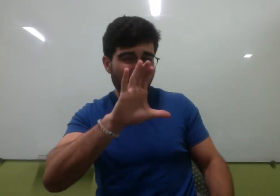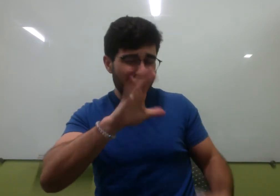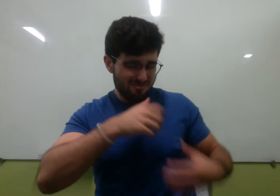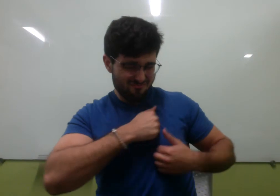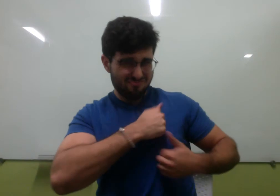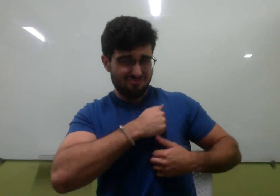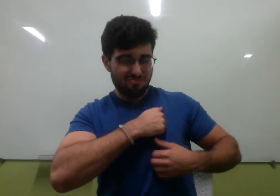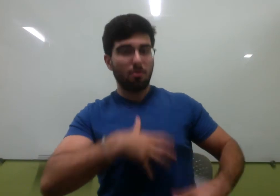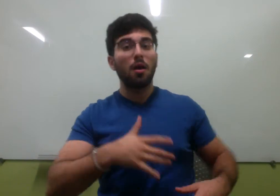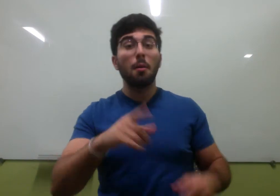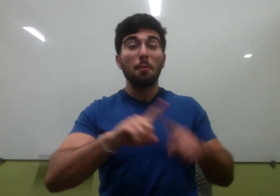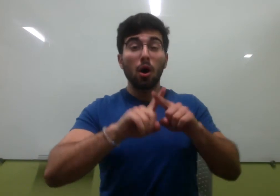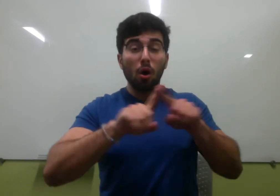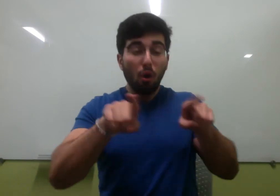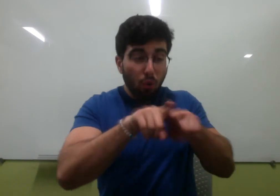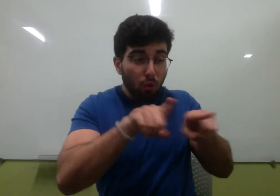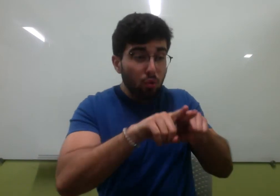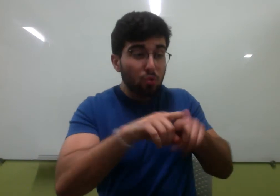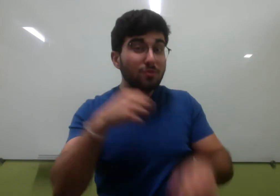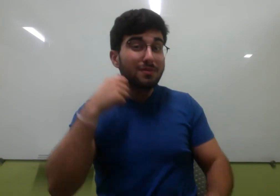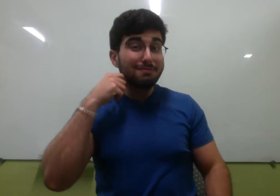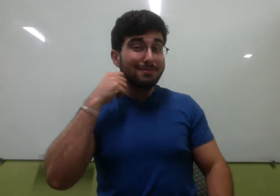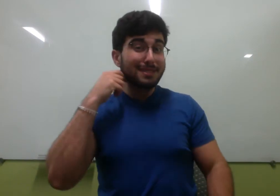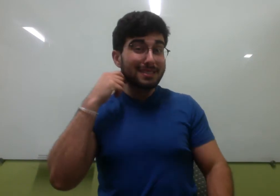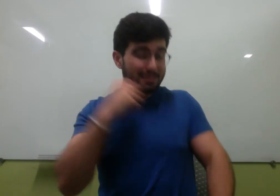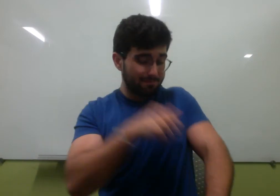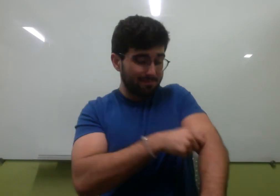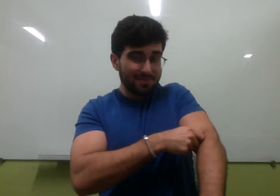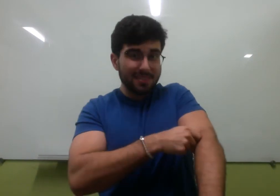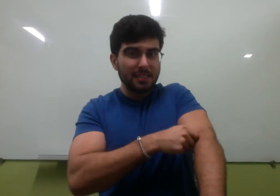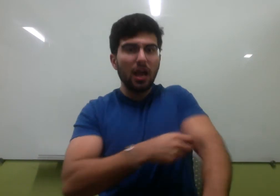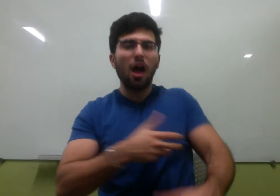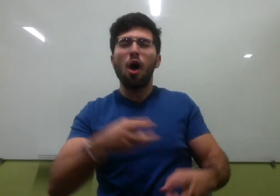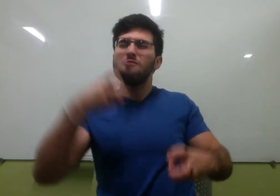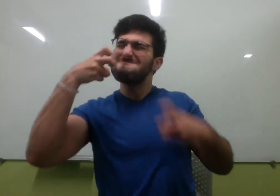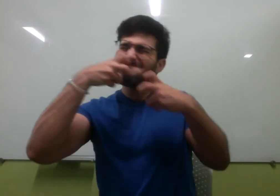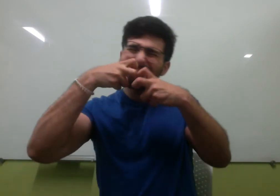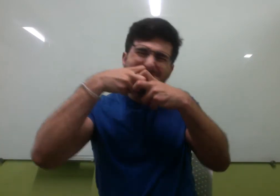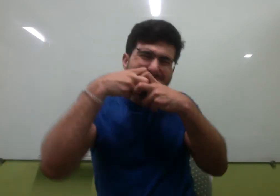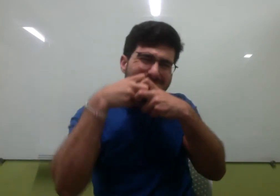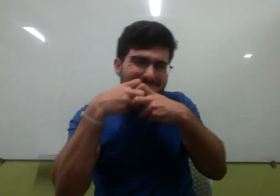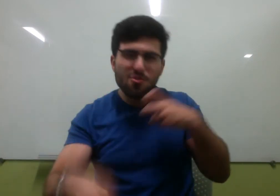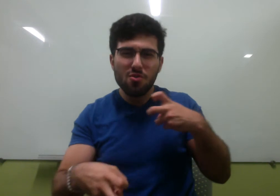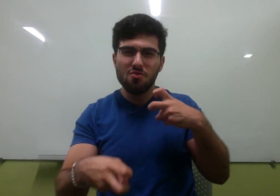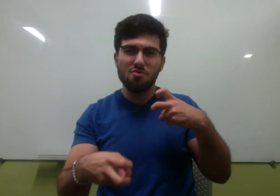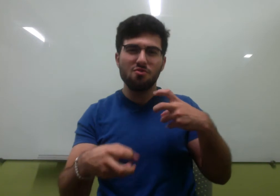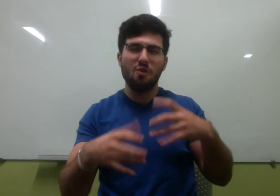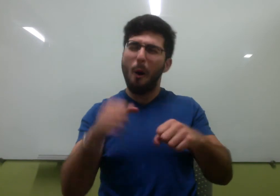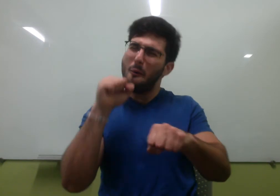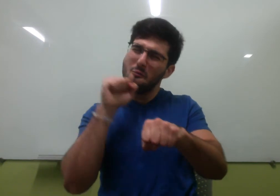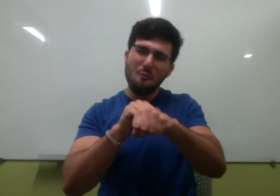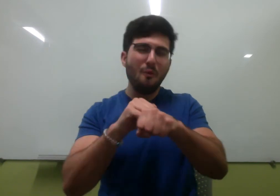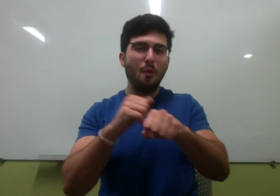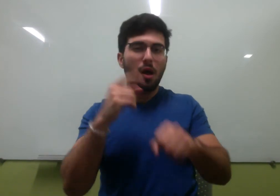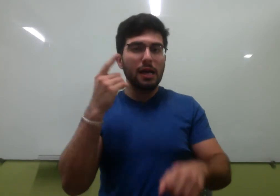all the way up that long neck to the brain. Right, exactly. It keeps it from just like, it keeps it also from collecting